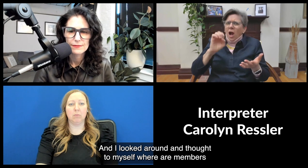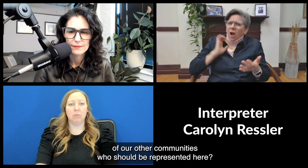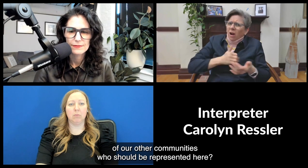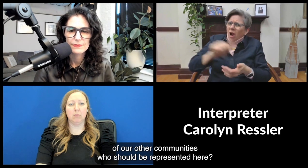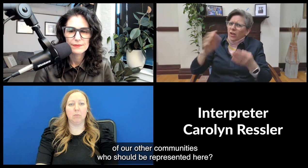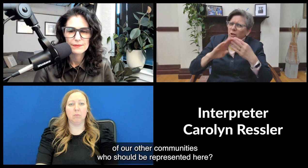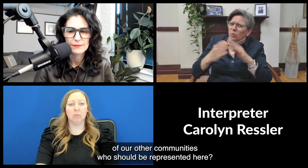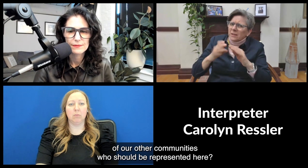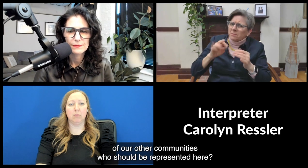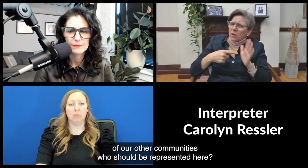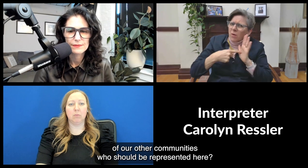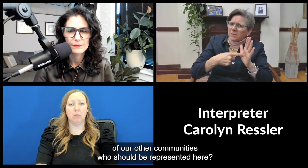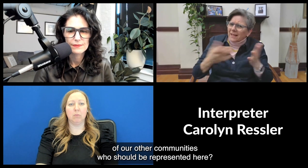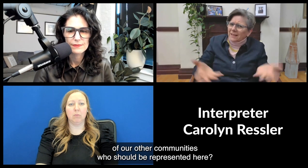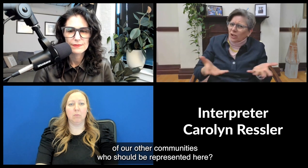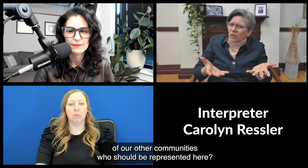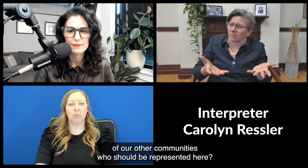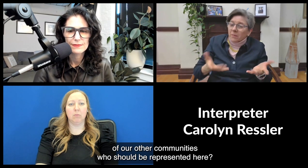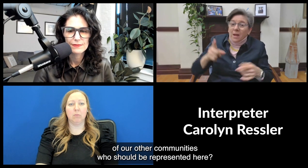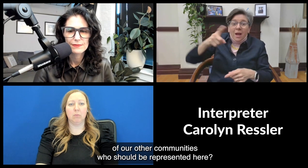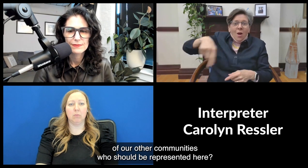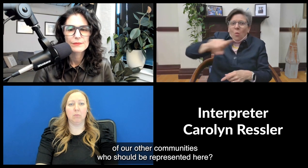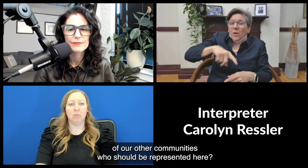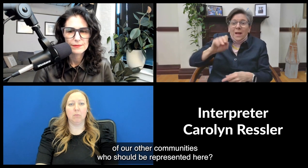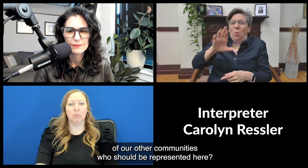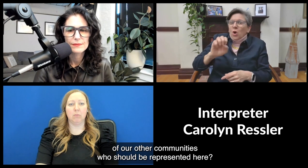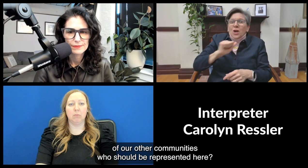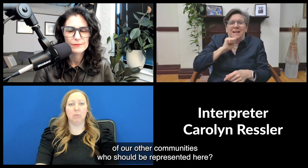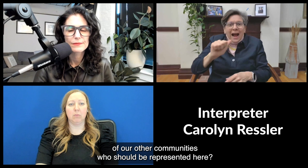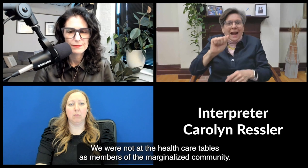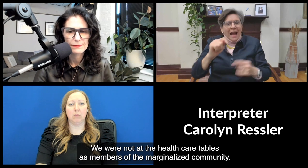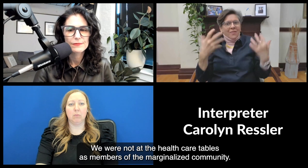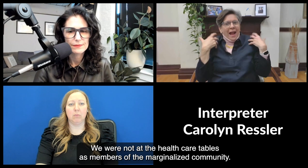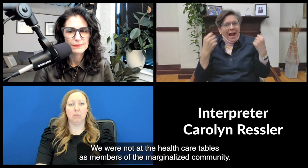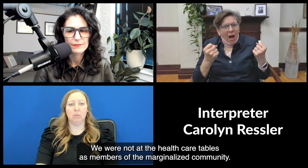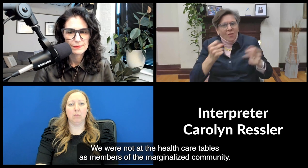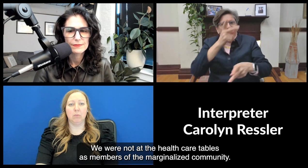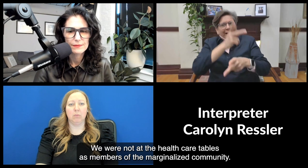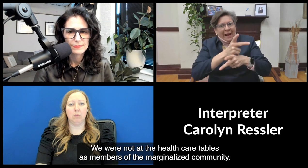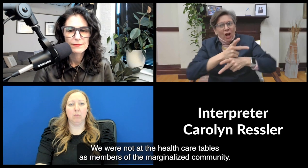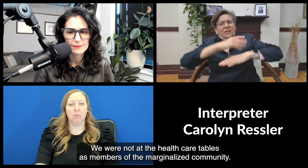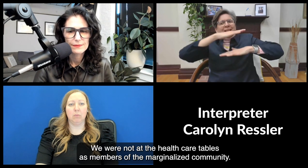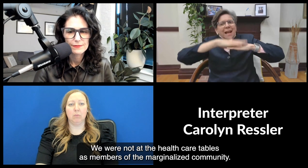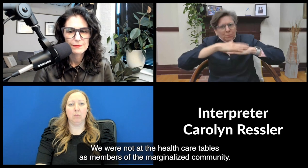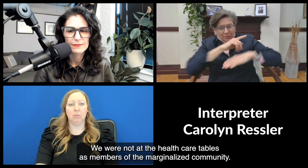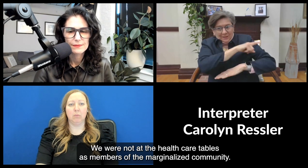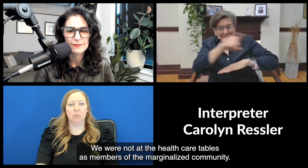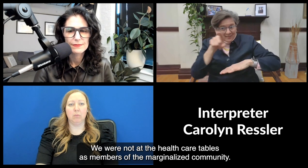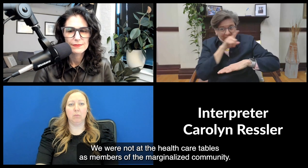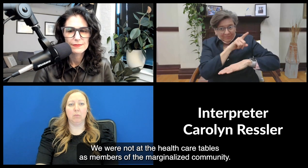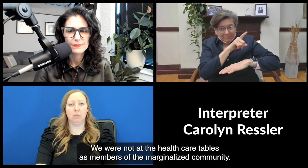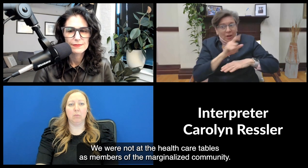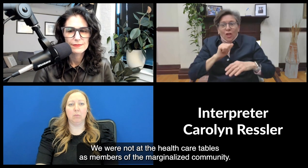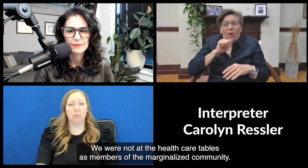and thought to myself, where are members of our other communities who should be represented here? You know, we were